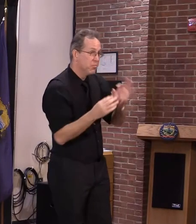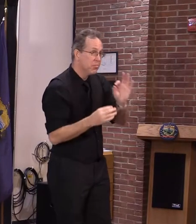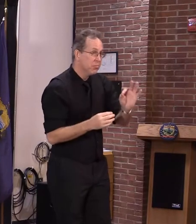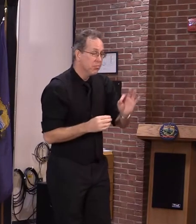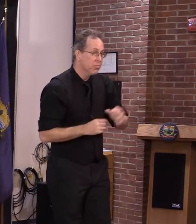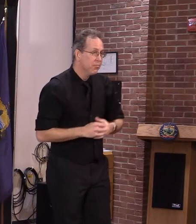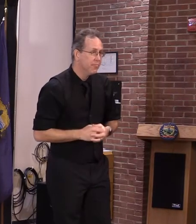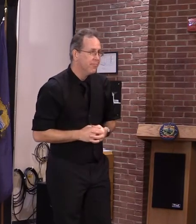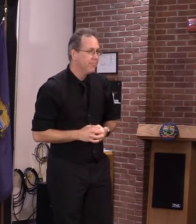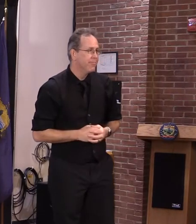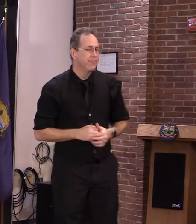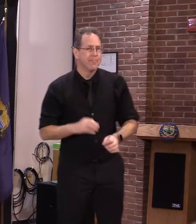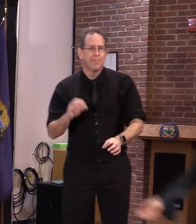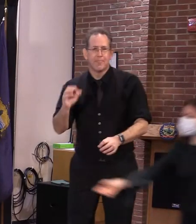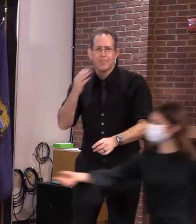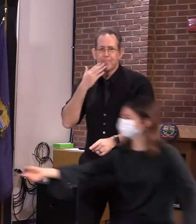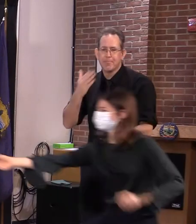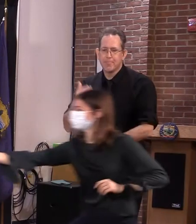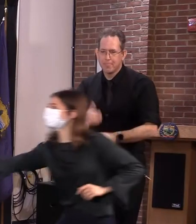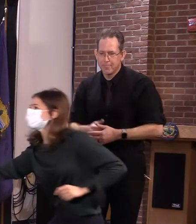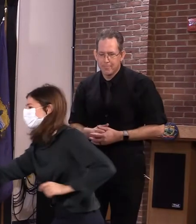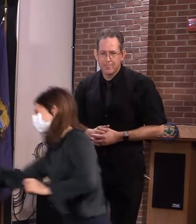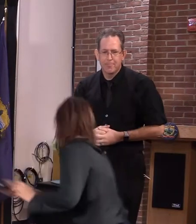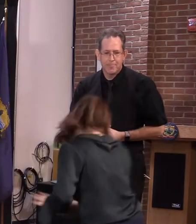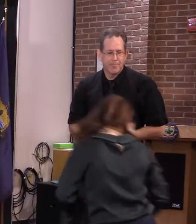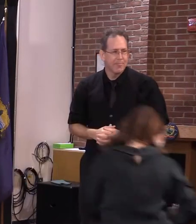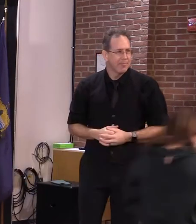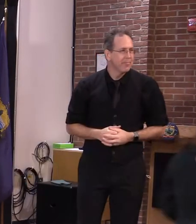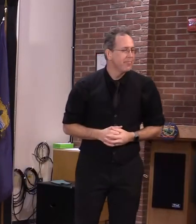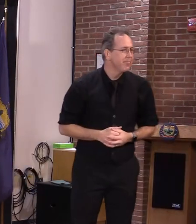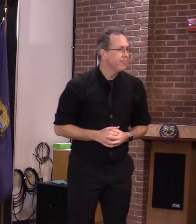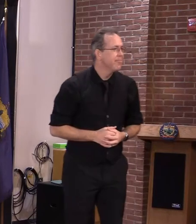Appreciate your help. Thanks very much. That's all I have.